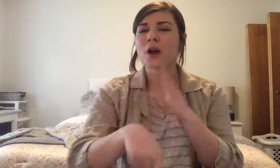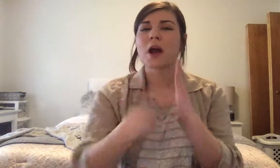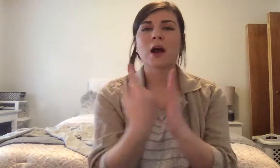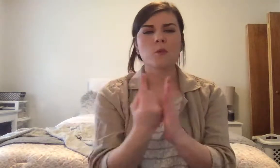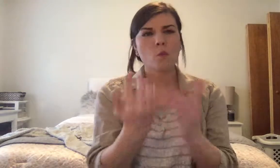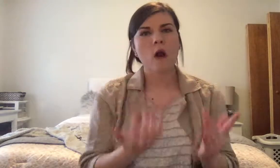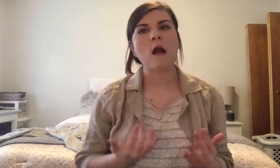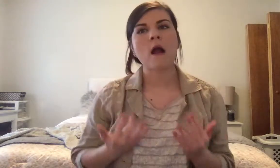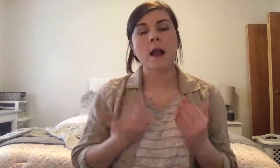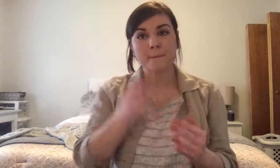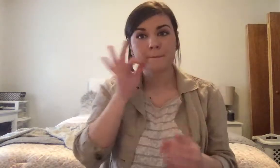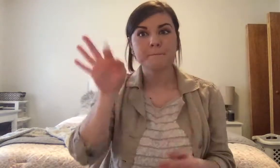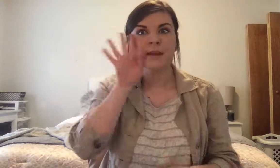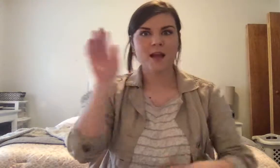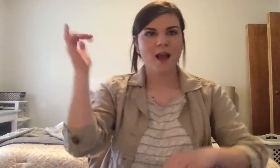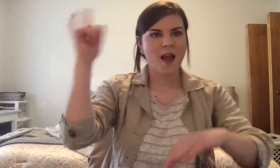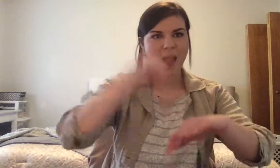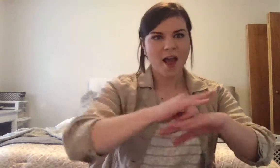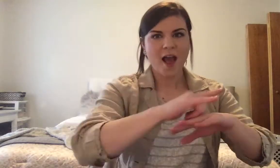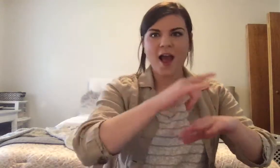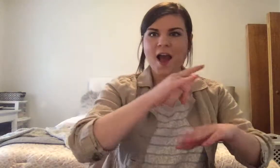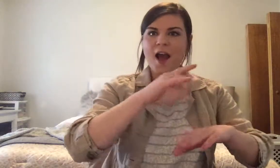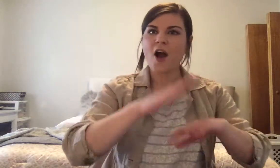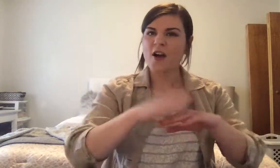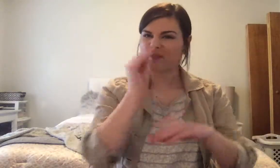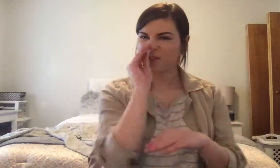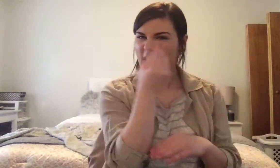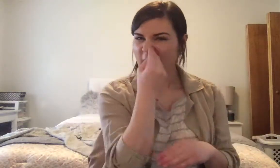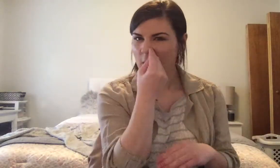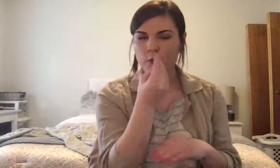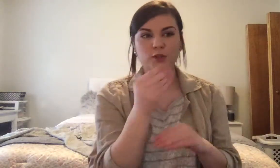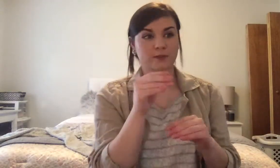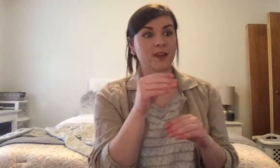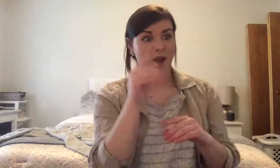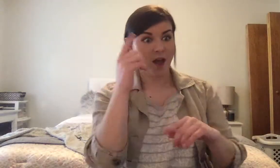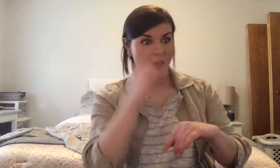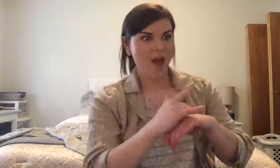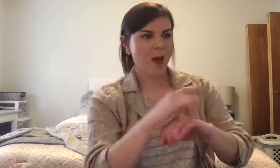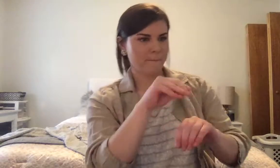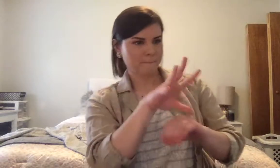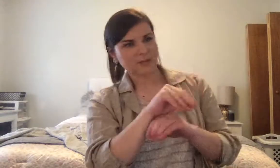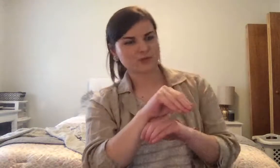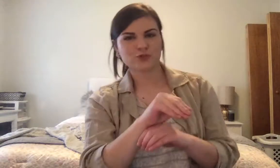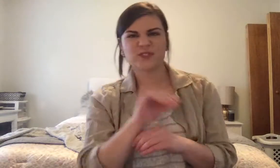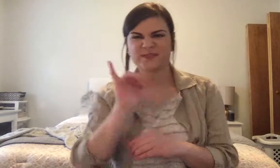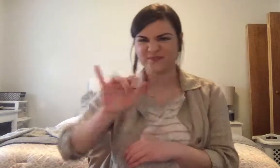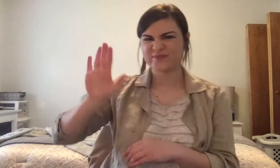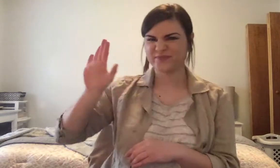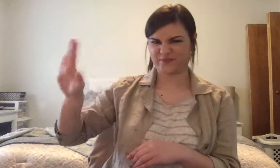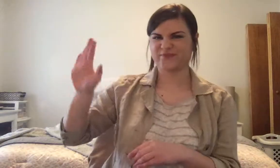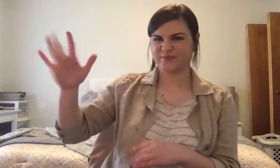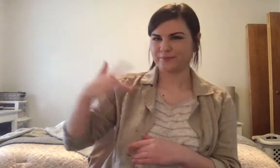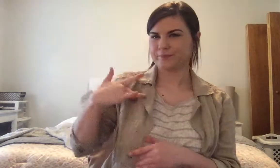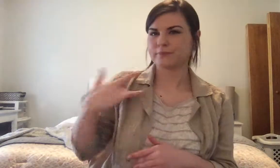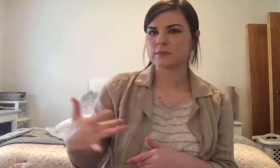these sunflowers that he had, and he had these huge sunflowers in his backyard. So he would wait, and as the bee was hovering over